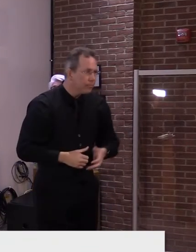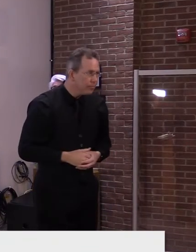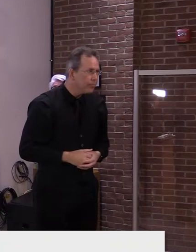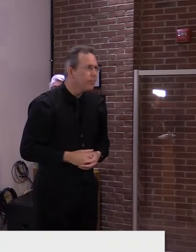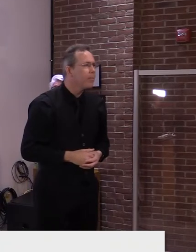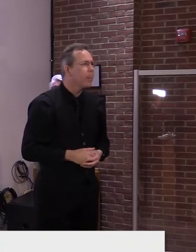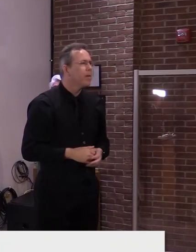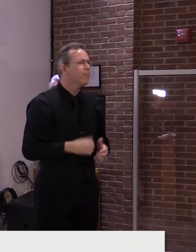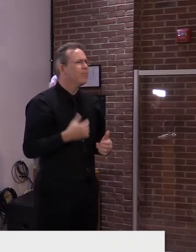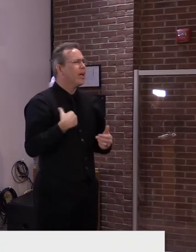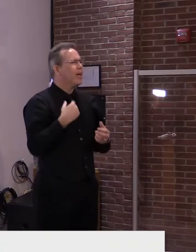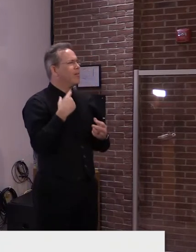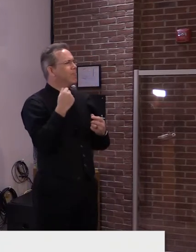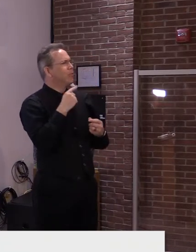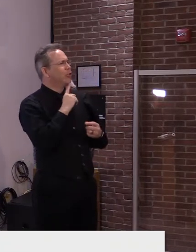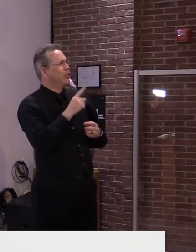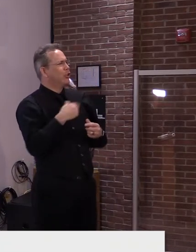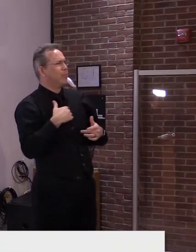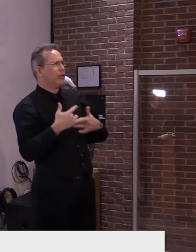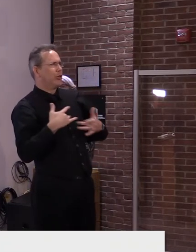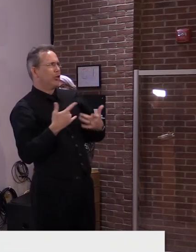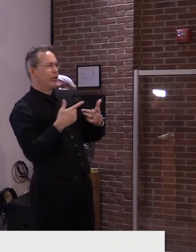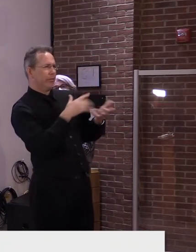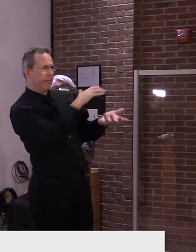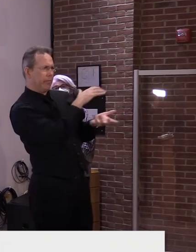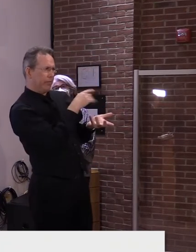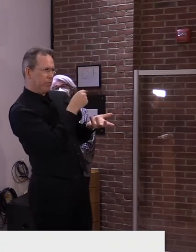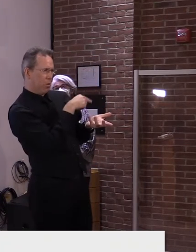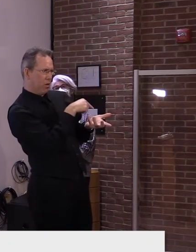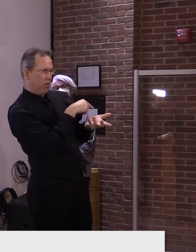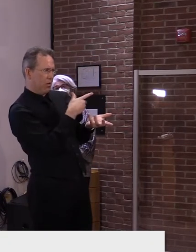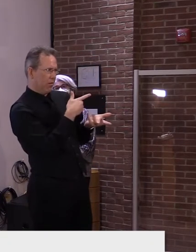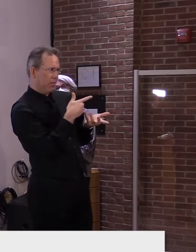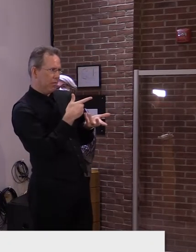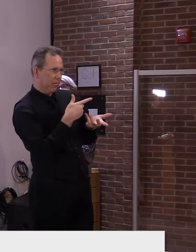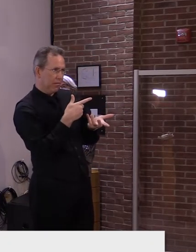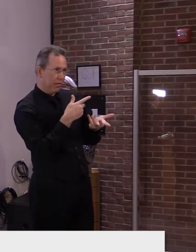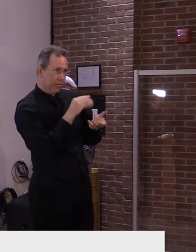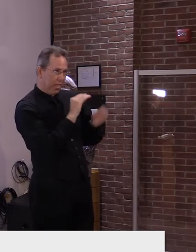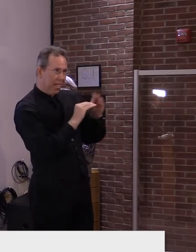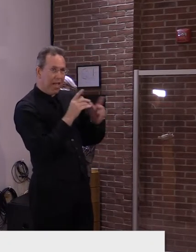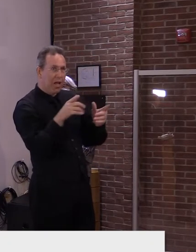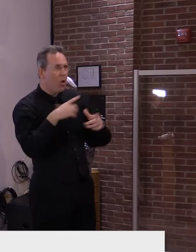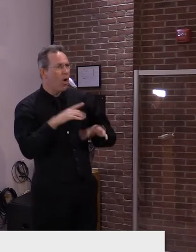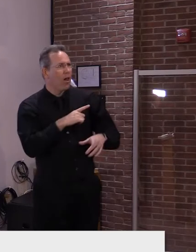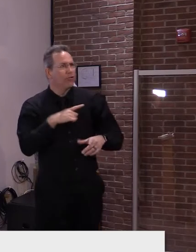on spending money that we don't know, again, all the details of.